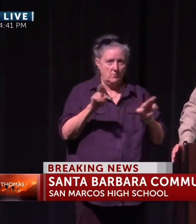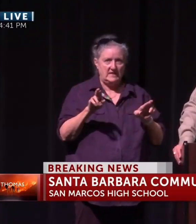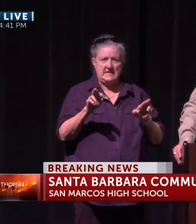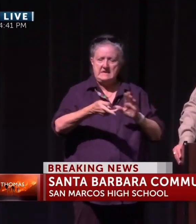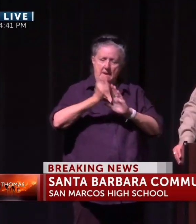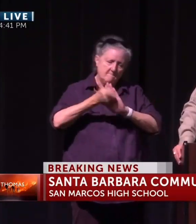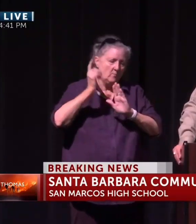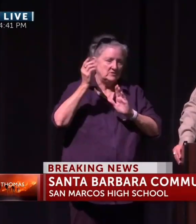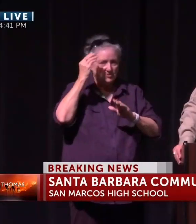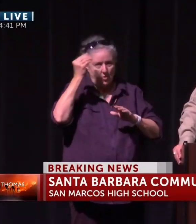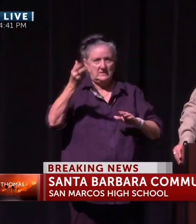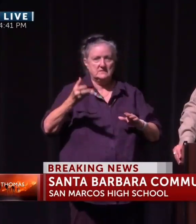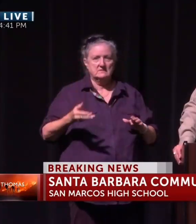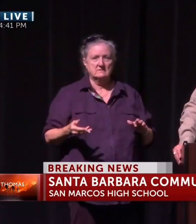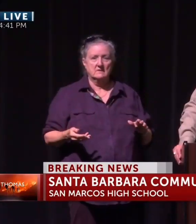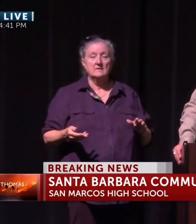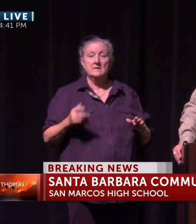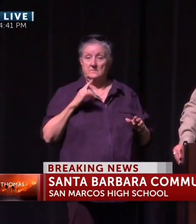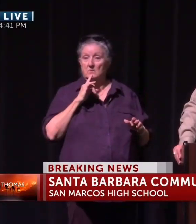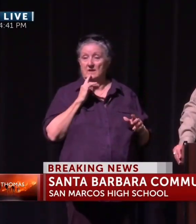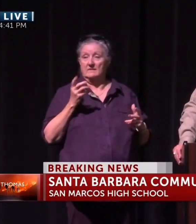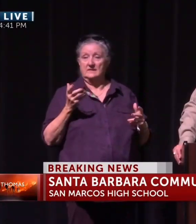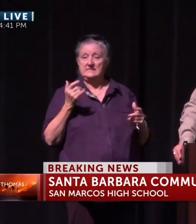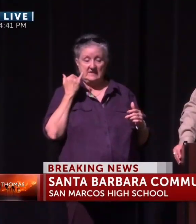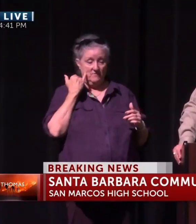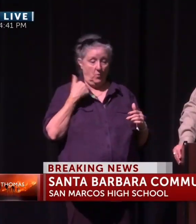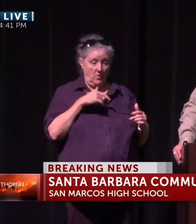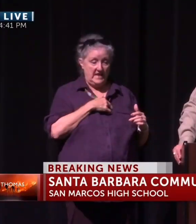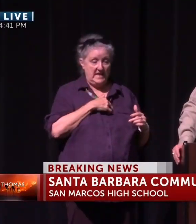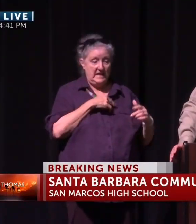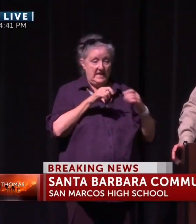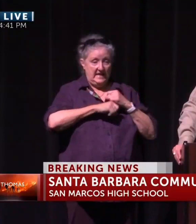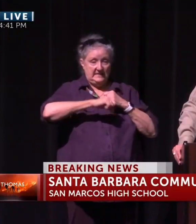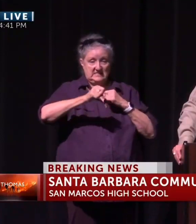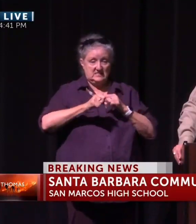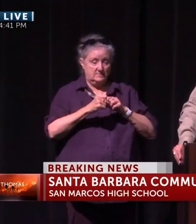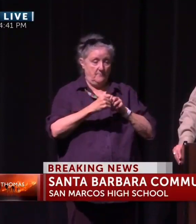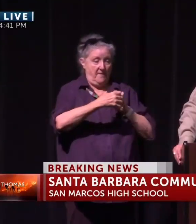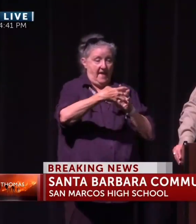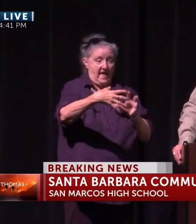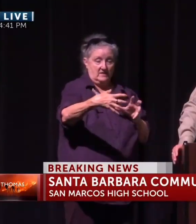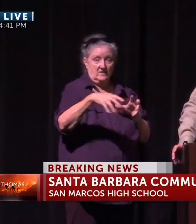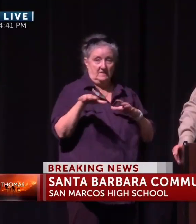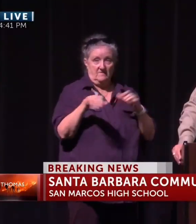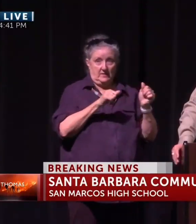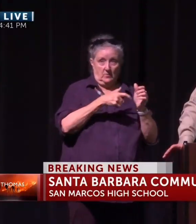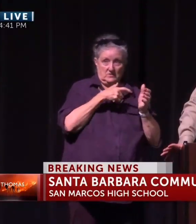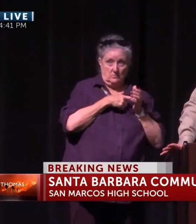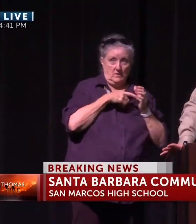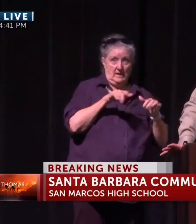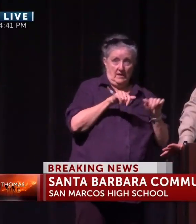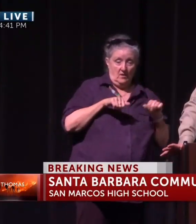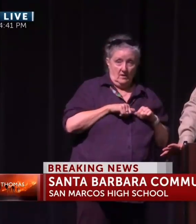at a moment's notice. The reality is that if we expand the evacuation area, which